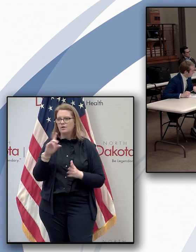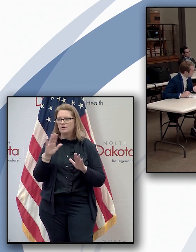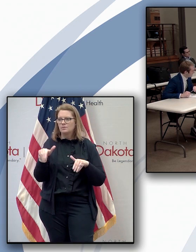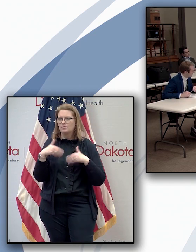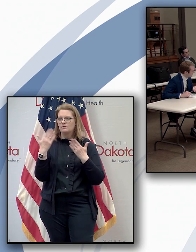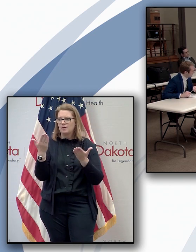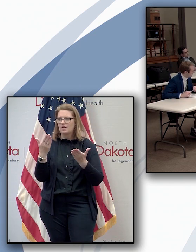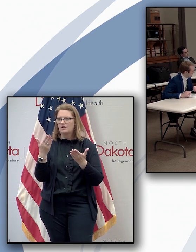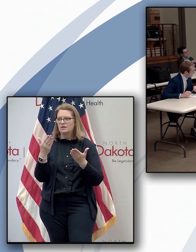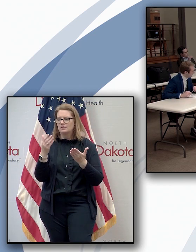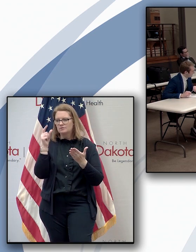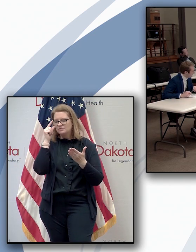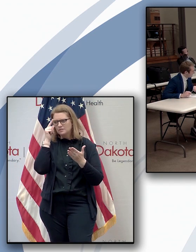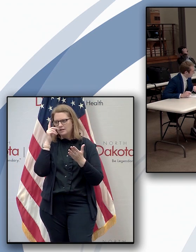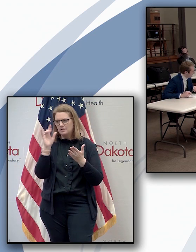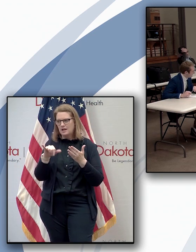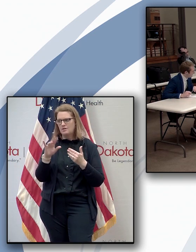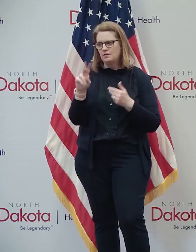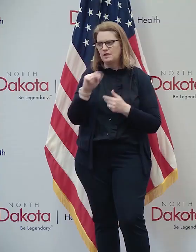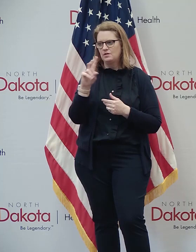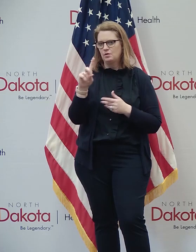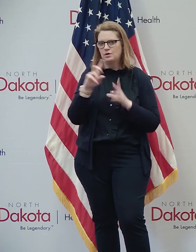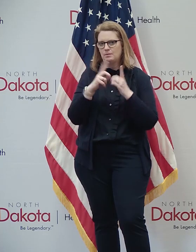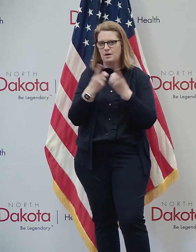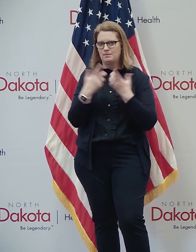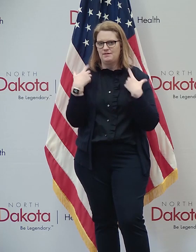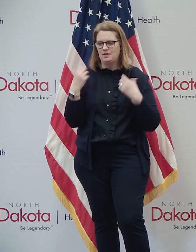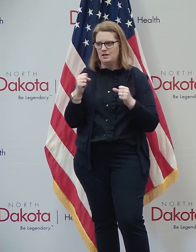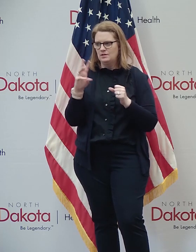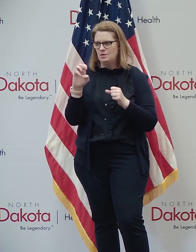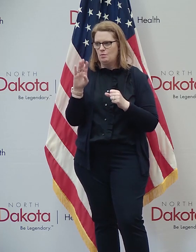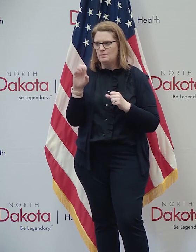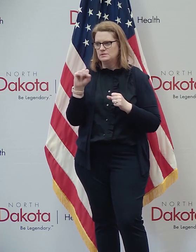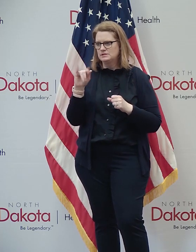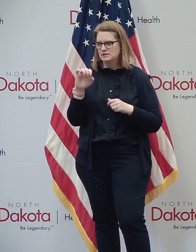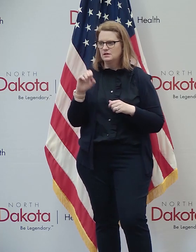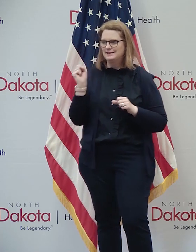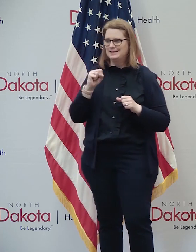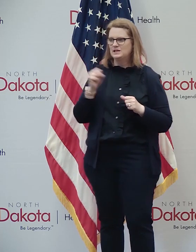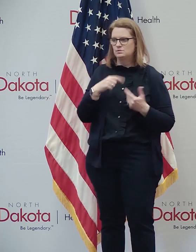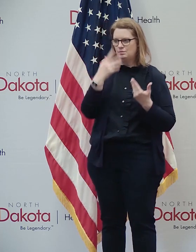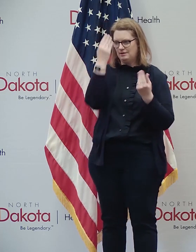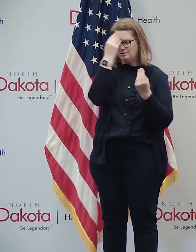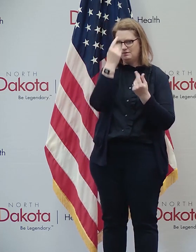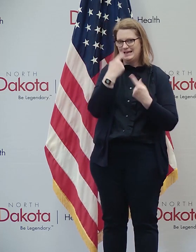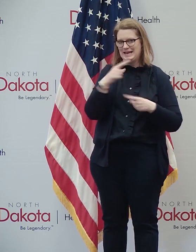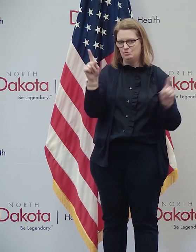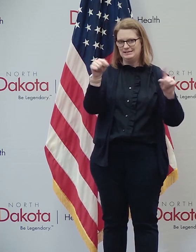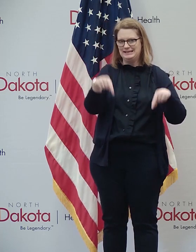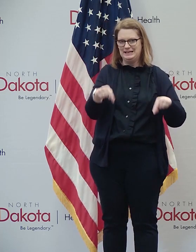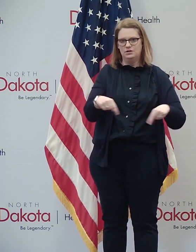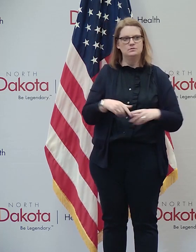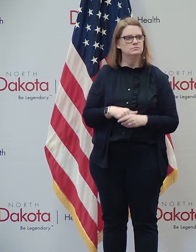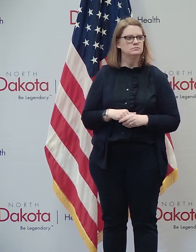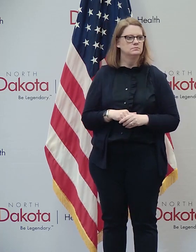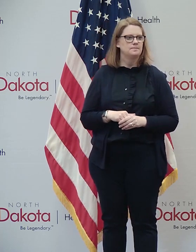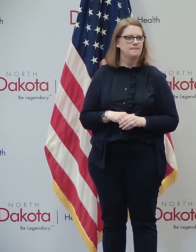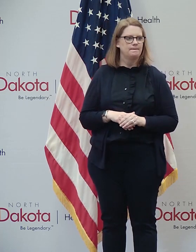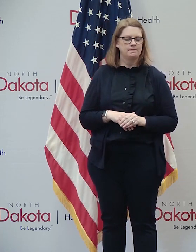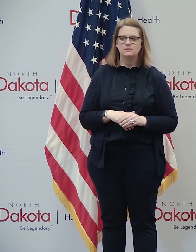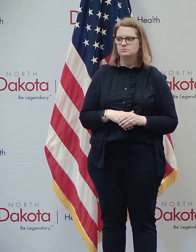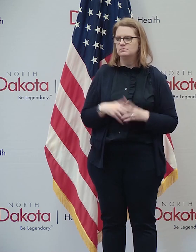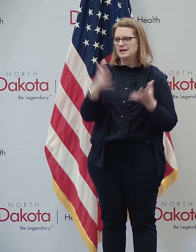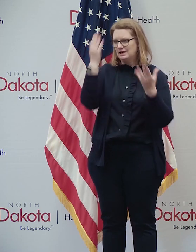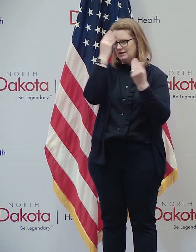and then back to Jacob. Jean Schemp, Hometown Radio Group. 45 other states provide the number of nursing home deaths